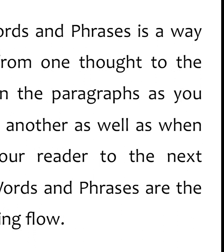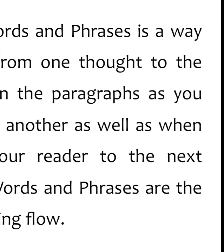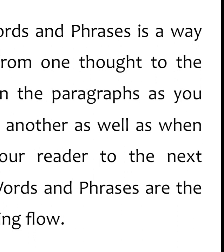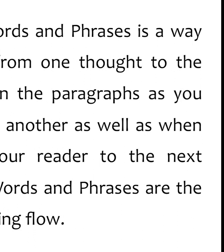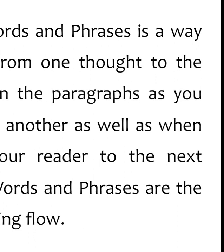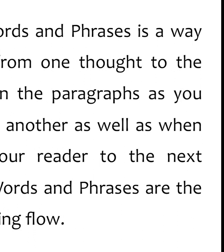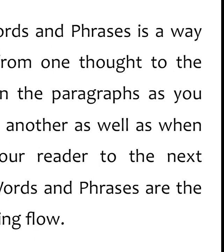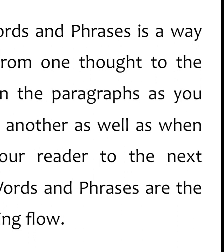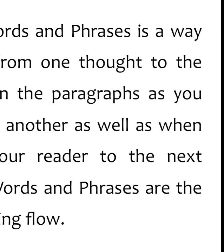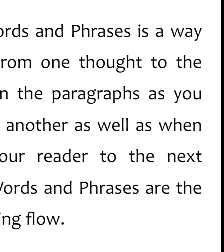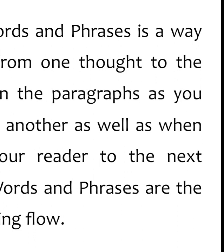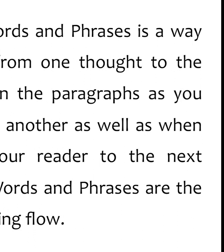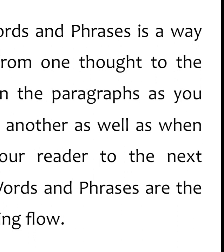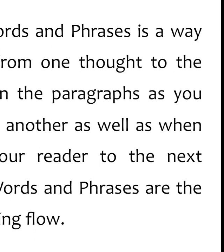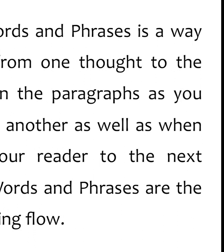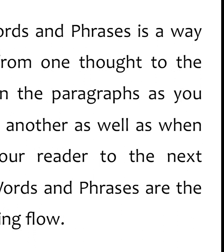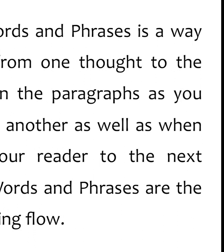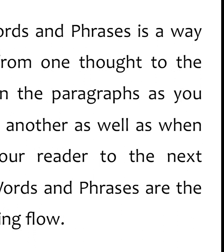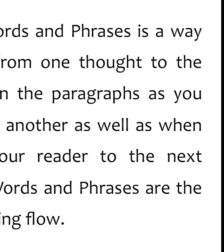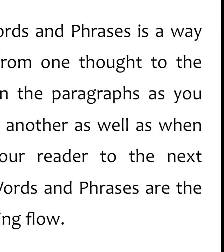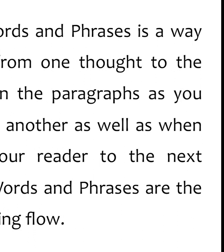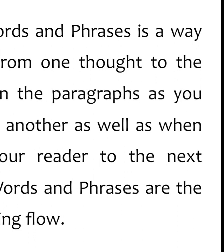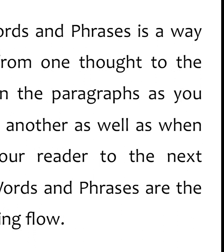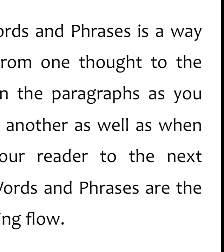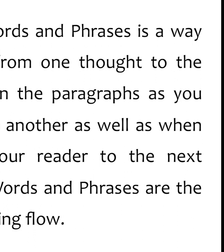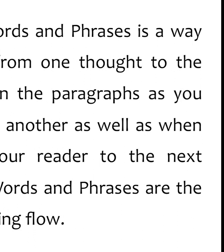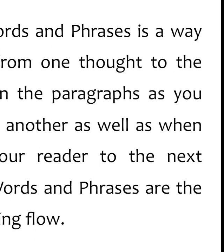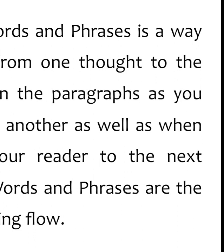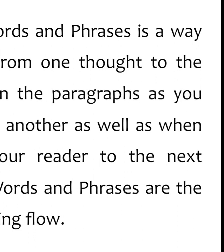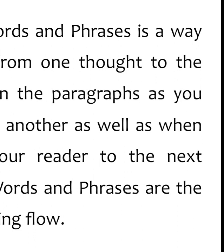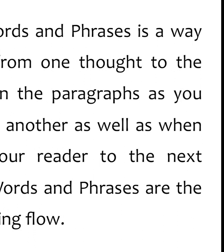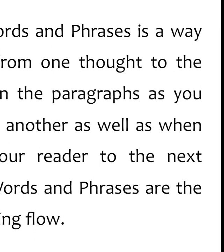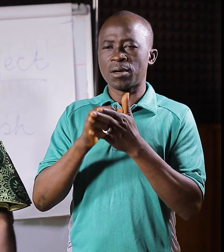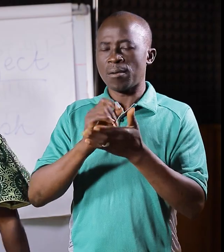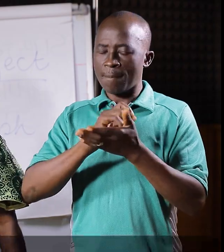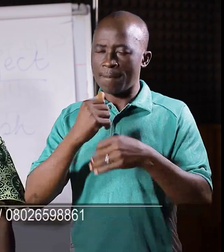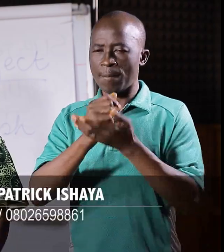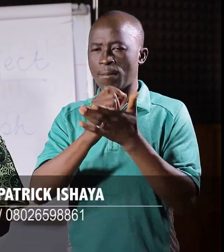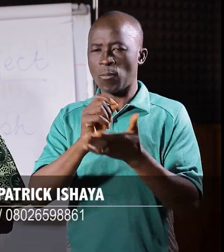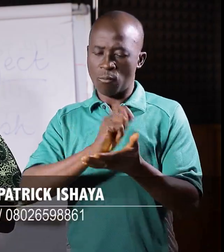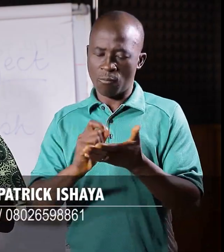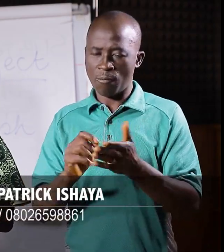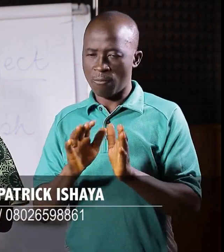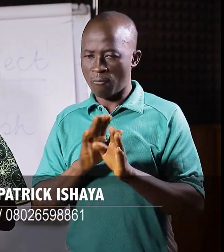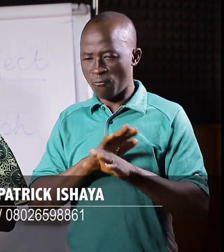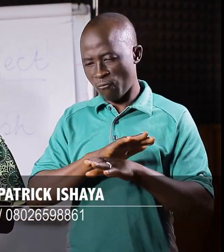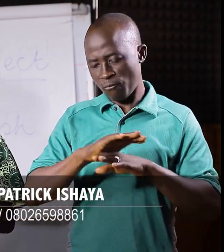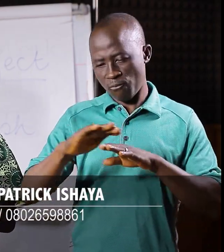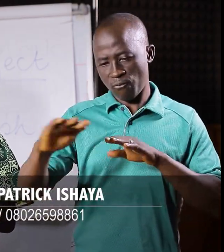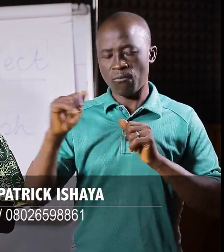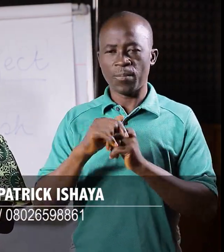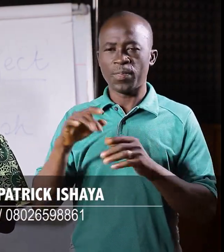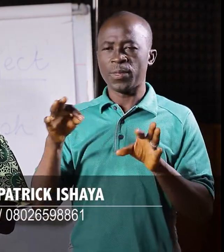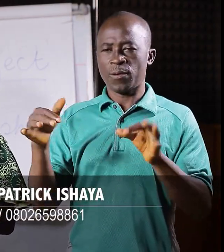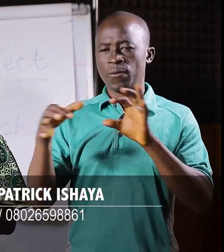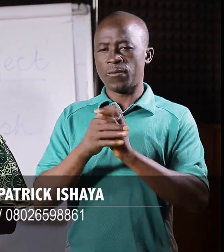paragraph. Transition words and phrases are like the links that help your writing flow. So they are the links